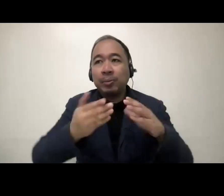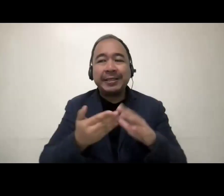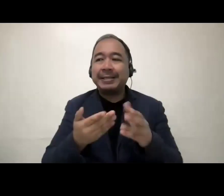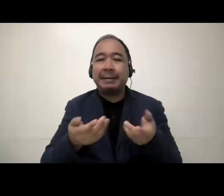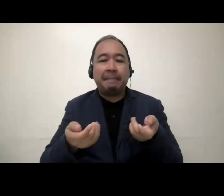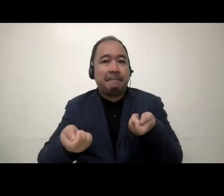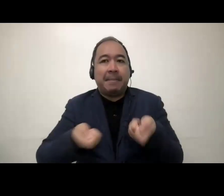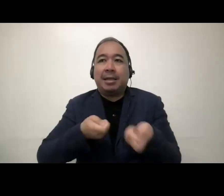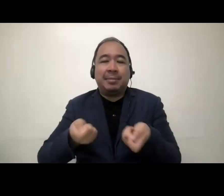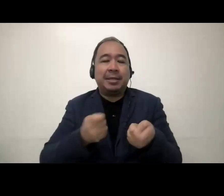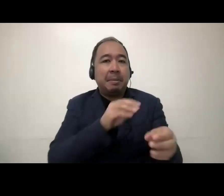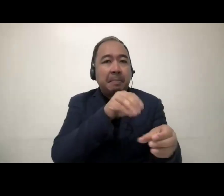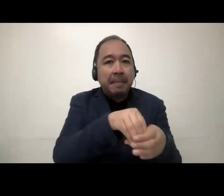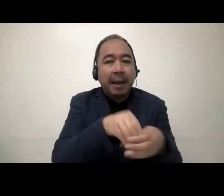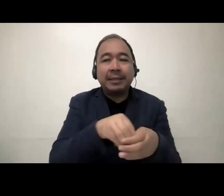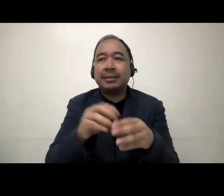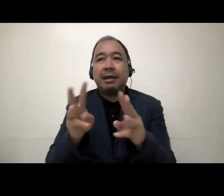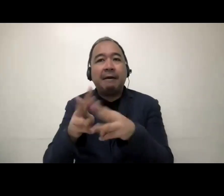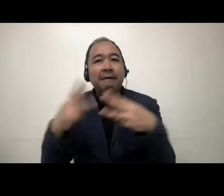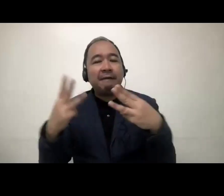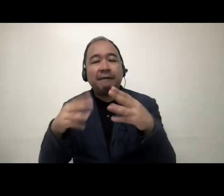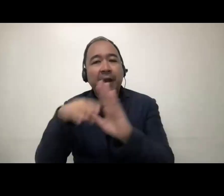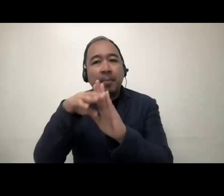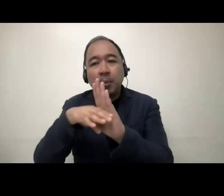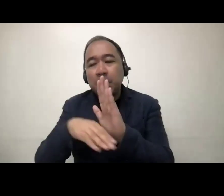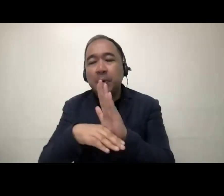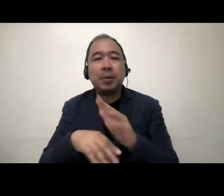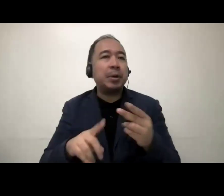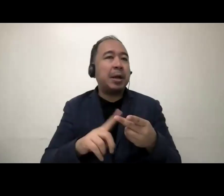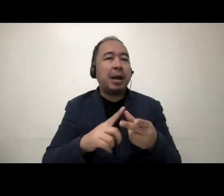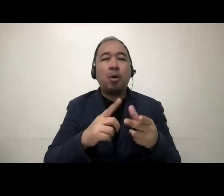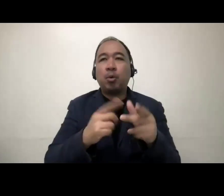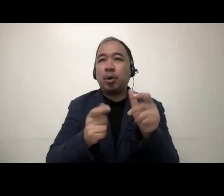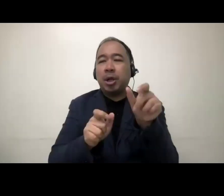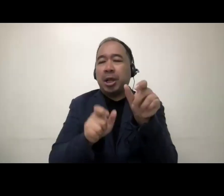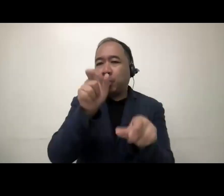own socio-political context, as well as cultural context, and why we